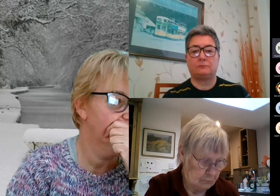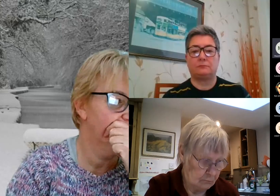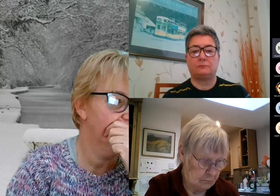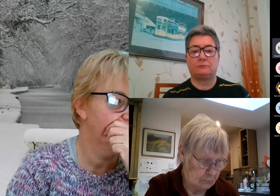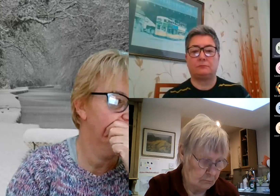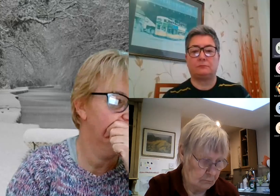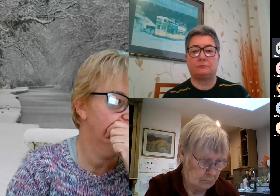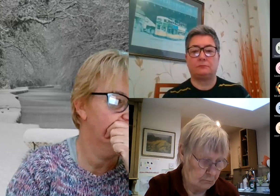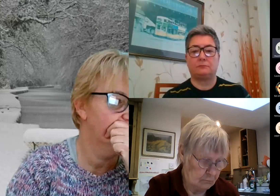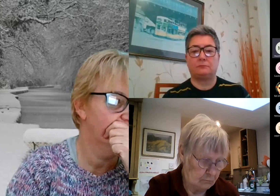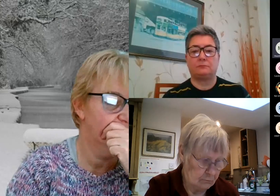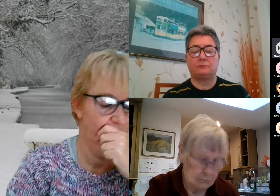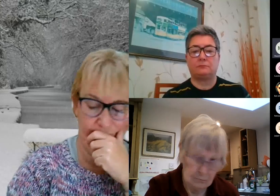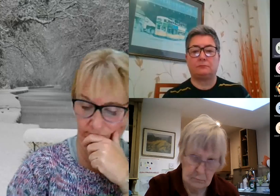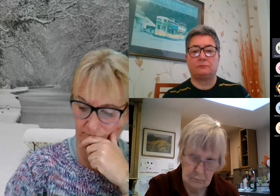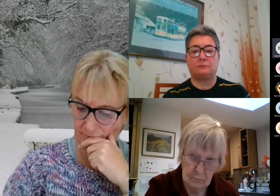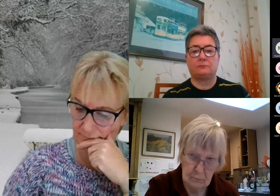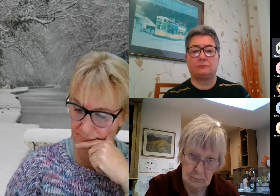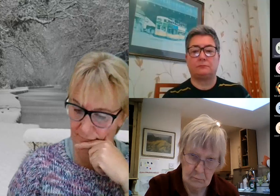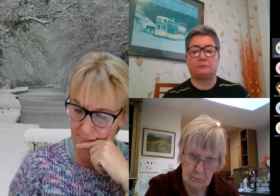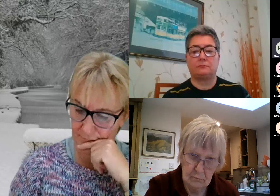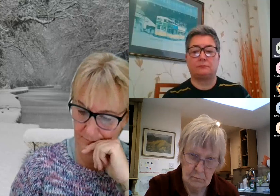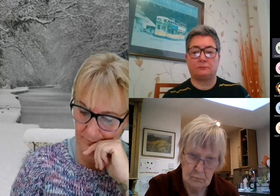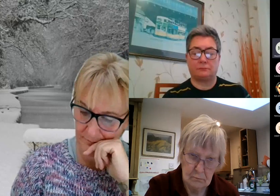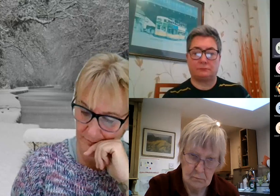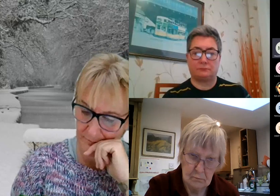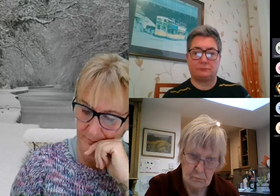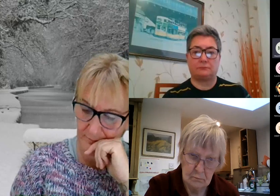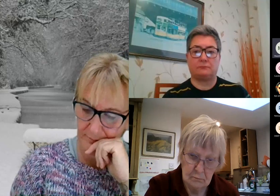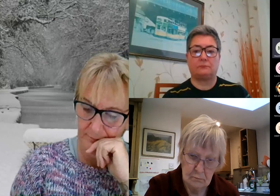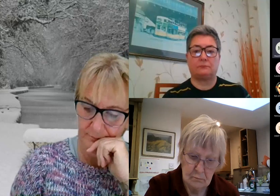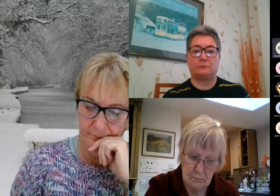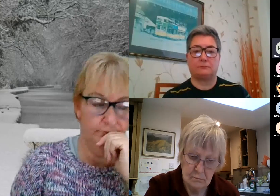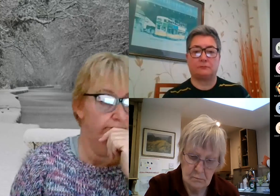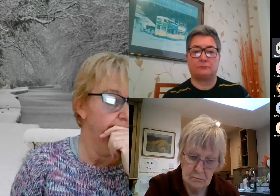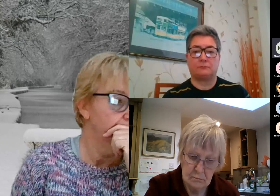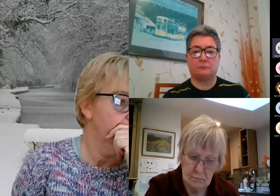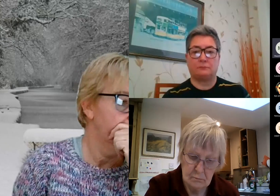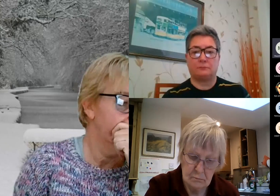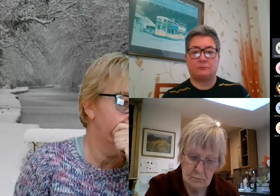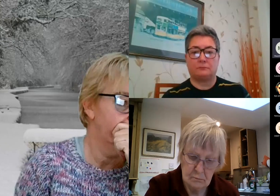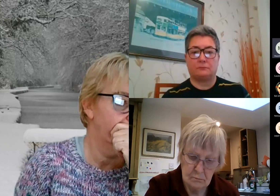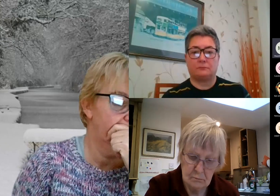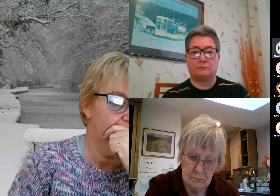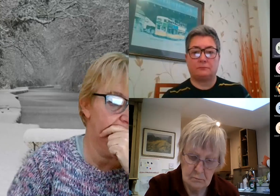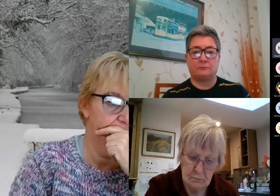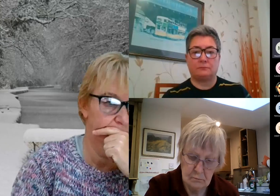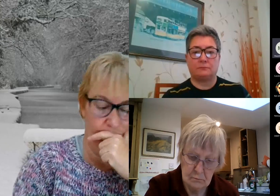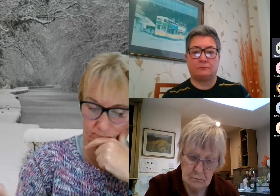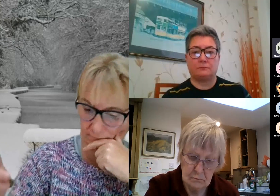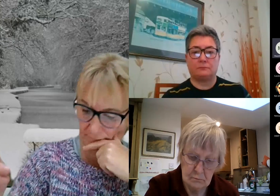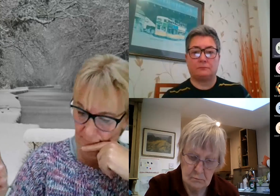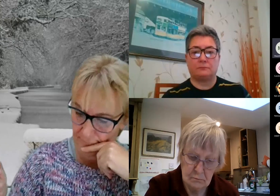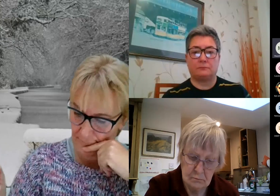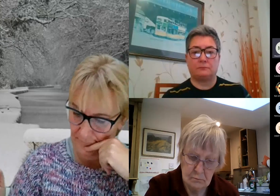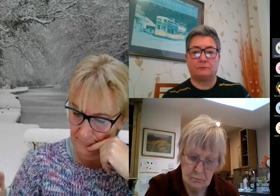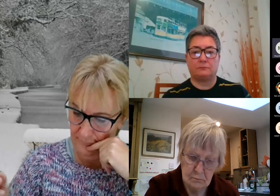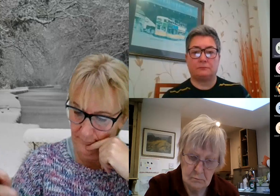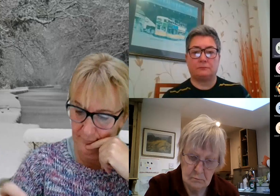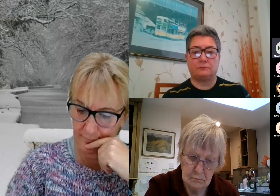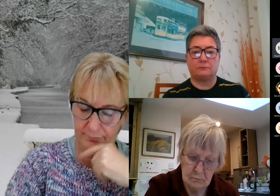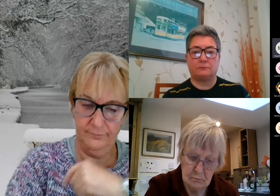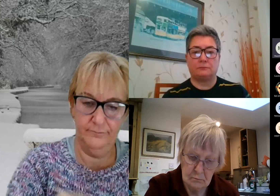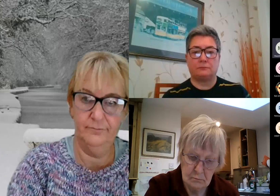whether the things that have been put in place are working for you or if they need to change. But again, there's no need to go to occupational health unless you request